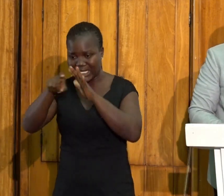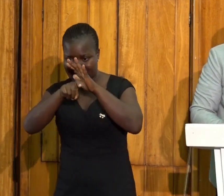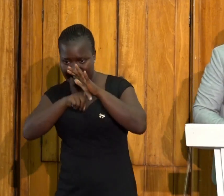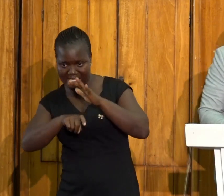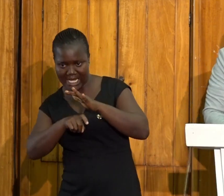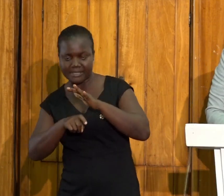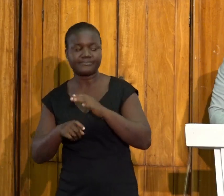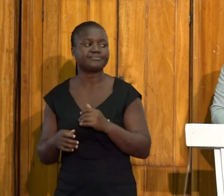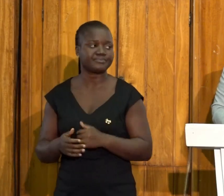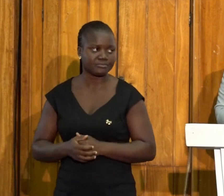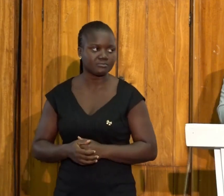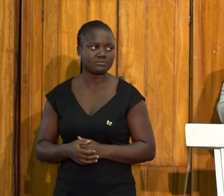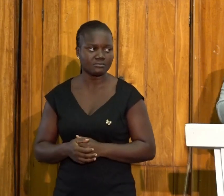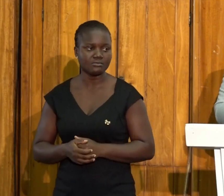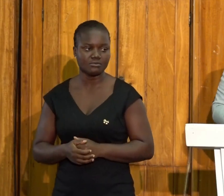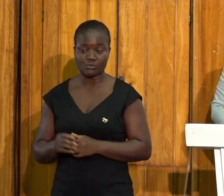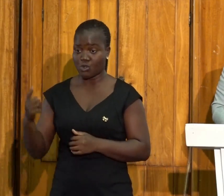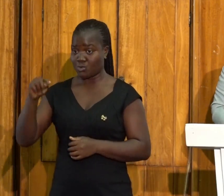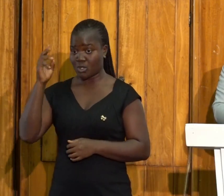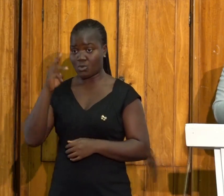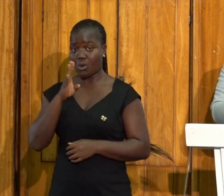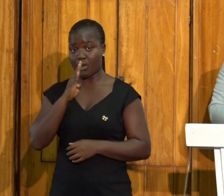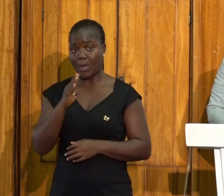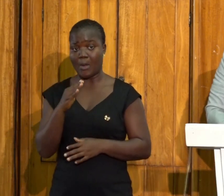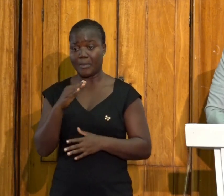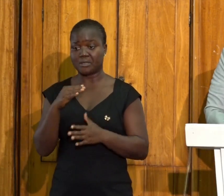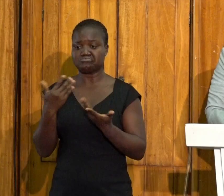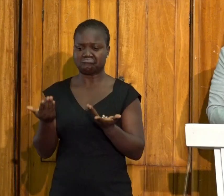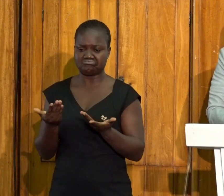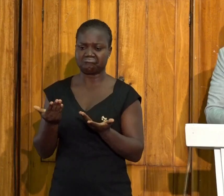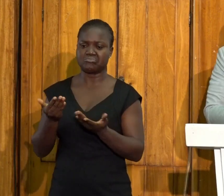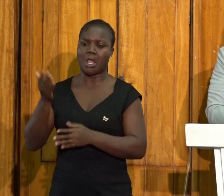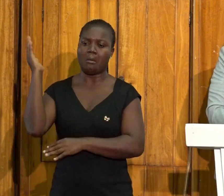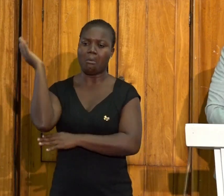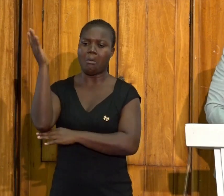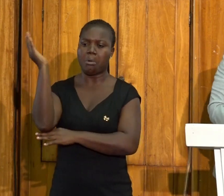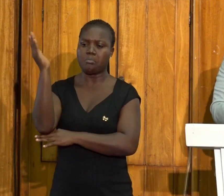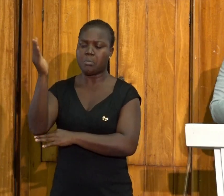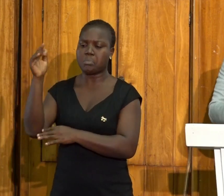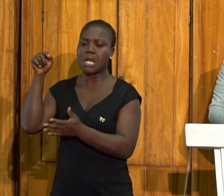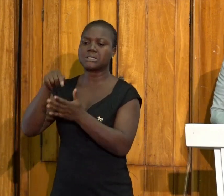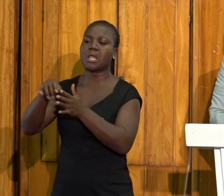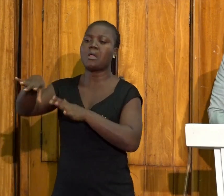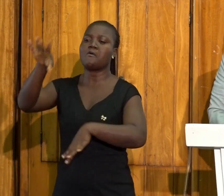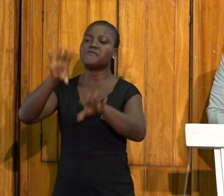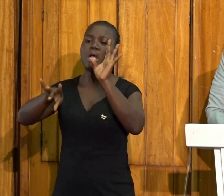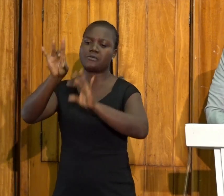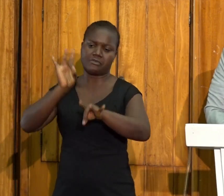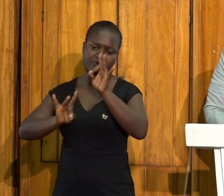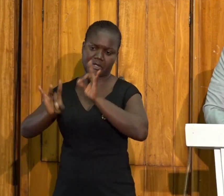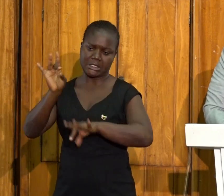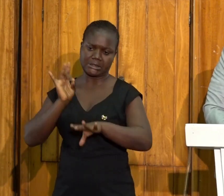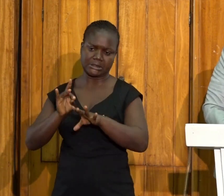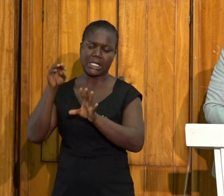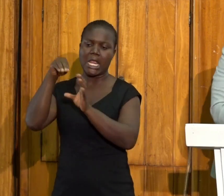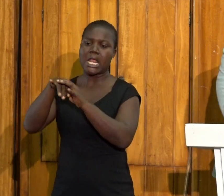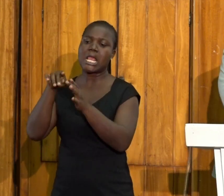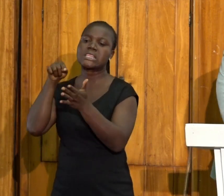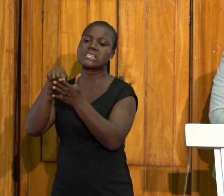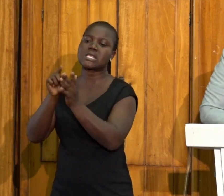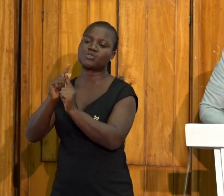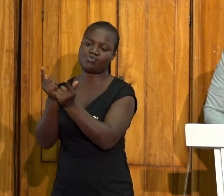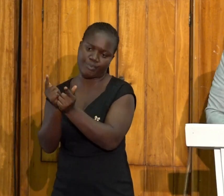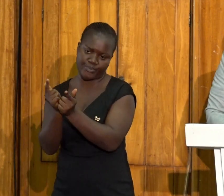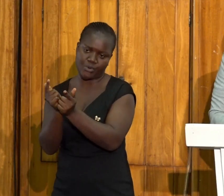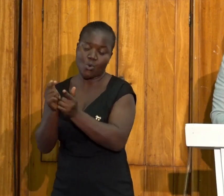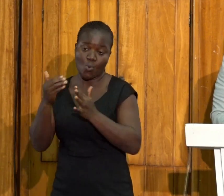the data that I have just shared. We will be presenting some of the findings from this for those that are attending IS or CROI. We